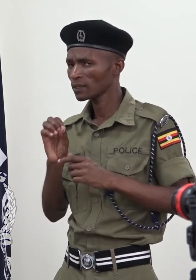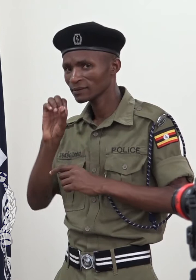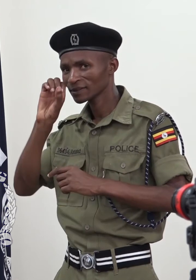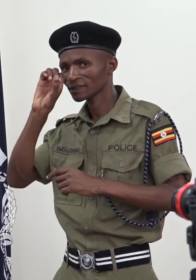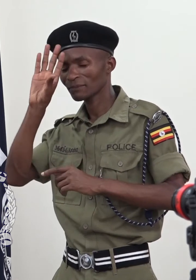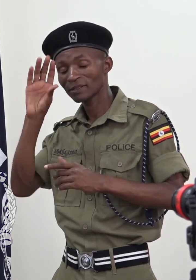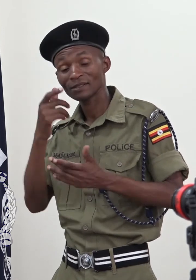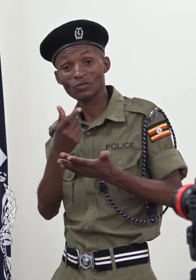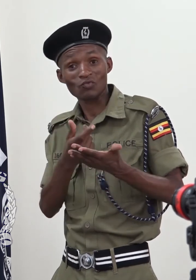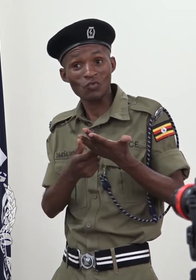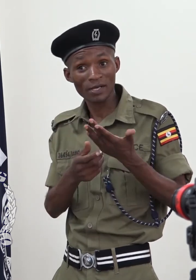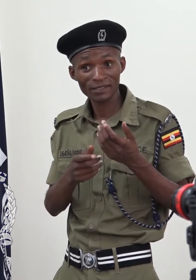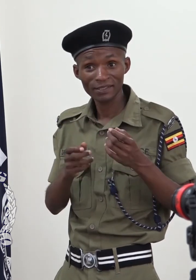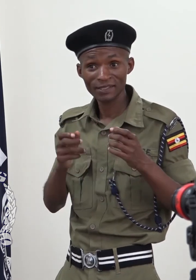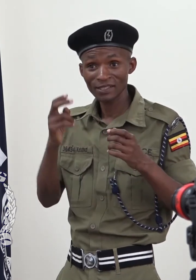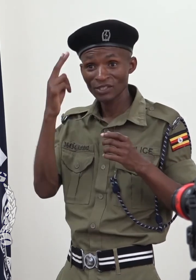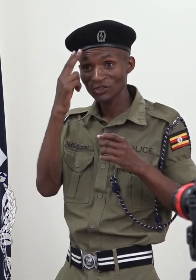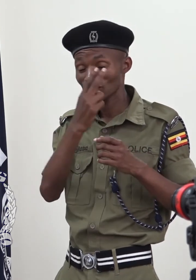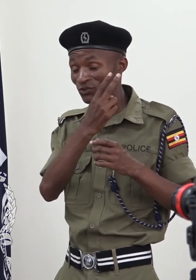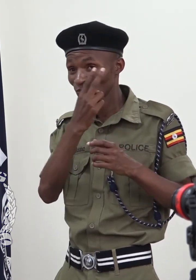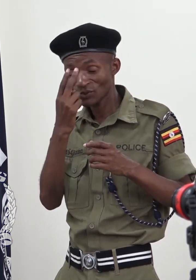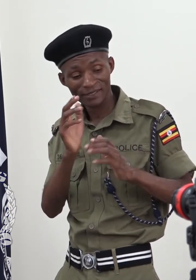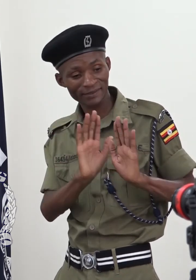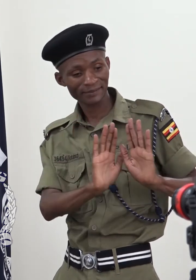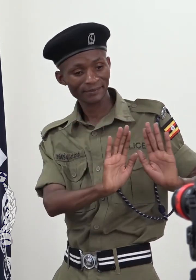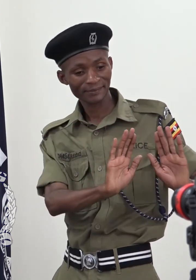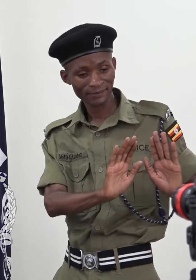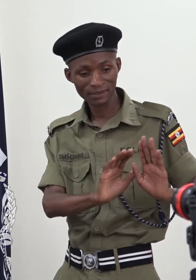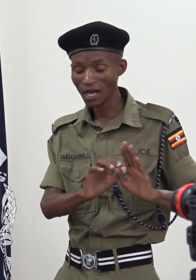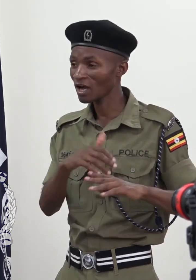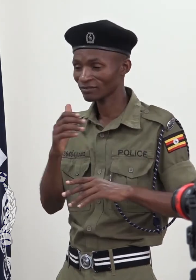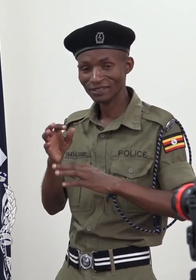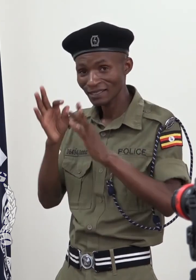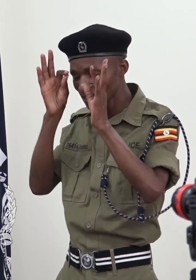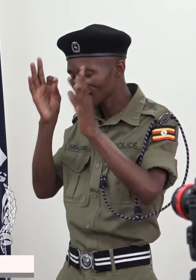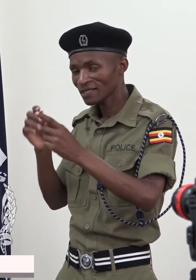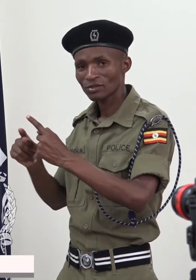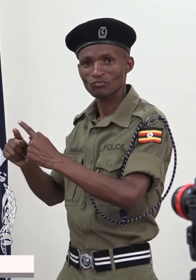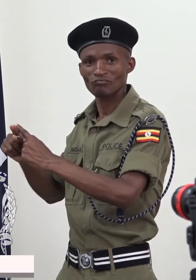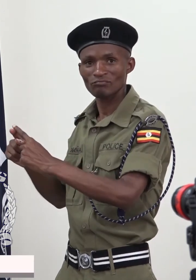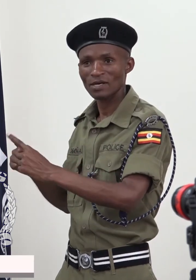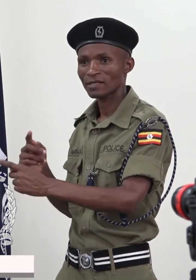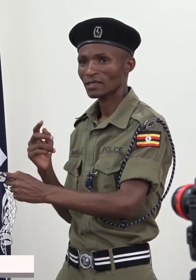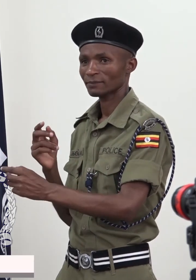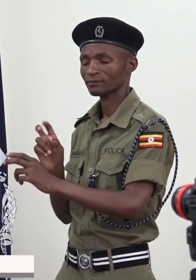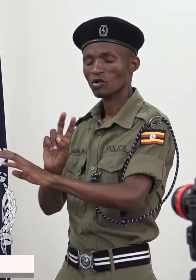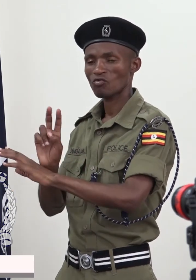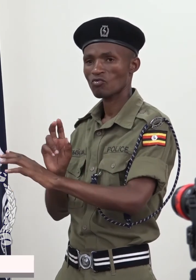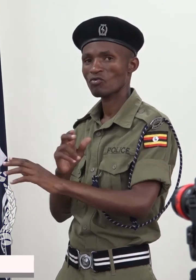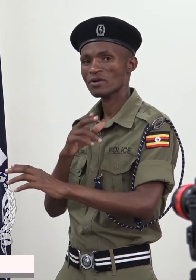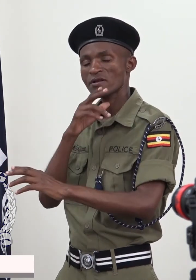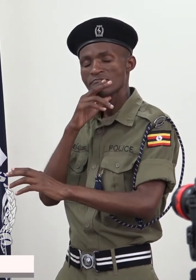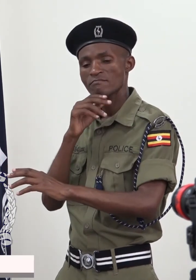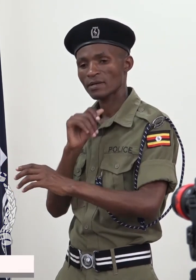left the students and went on to murder these two watchmen. One of the watchmen identified as Kanyole